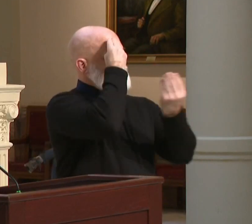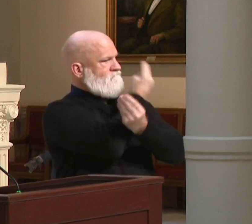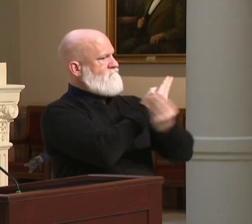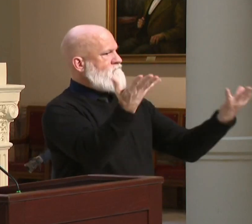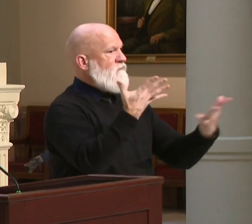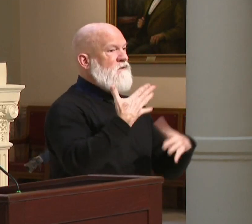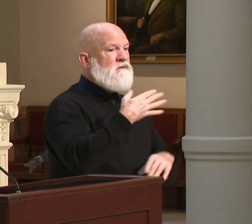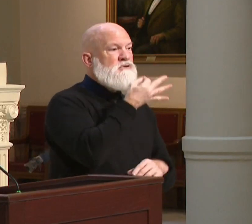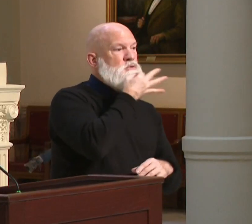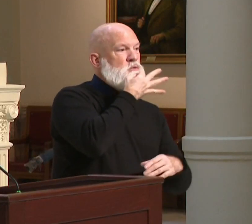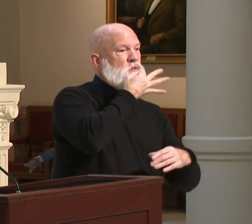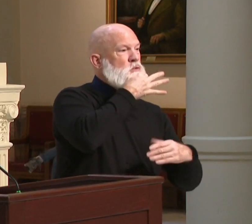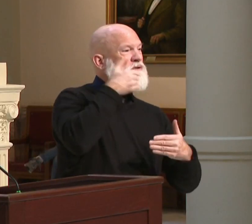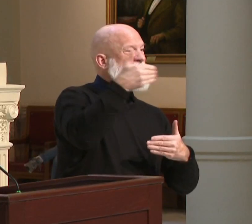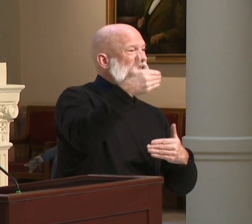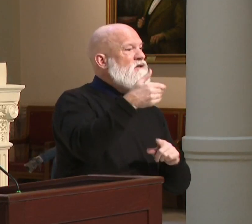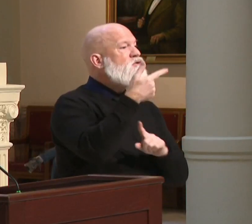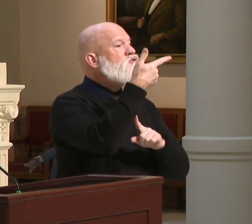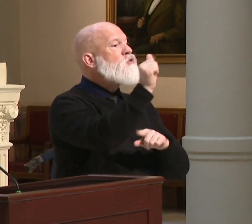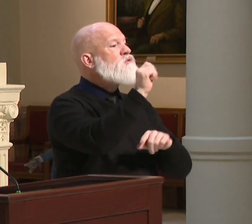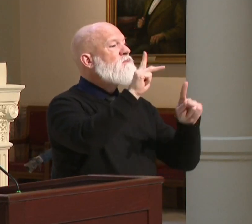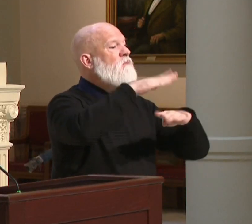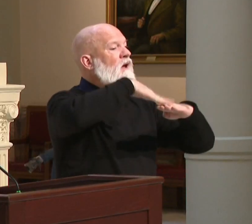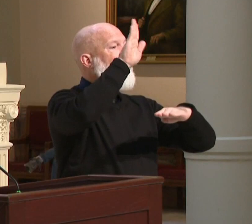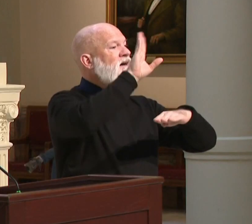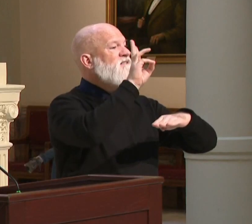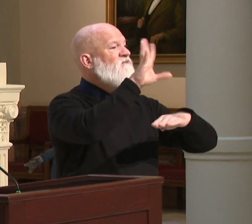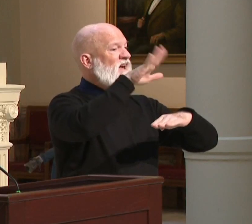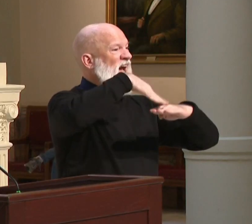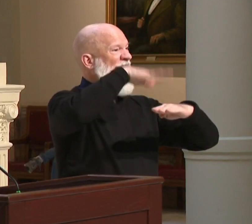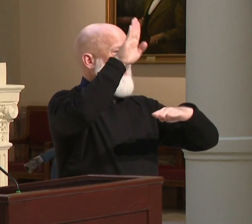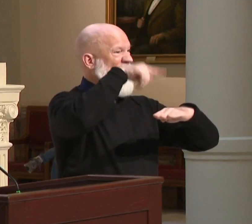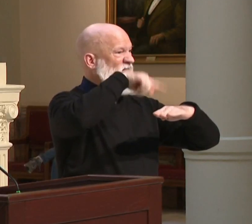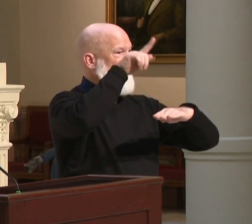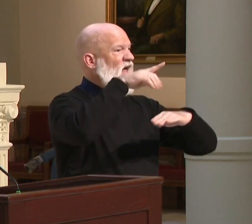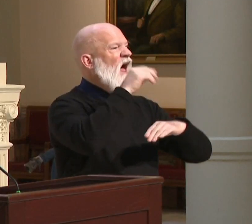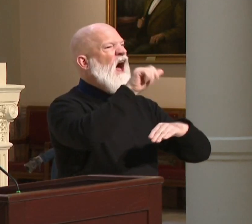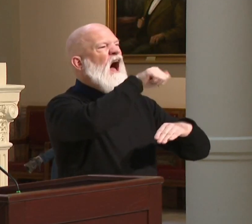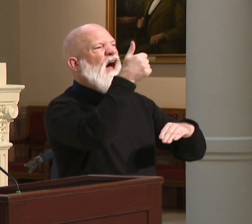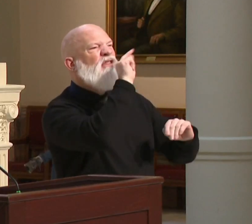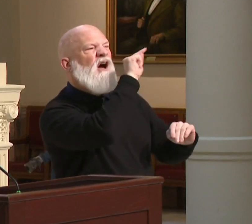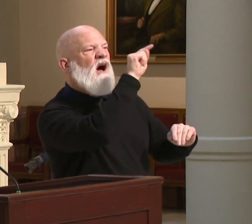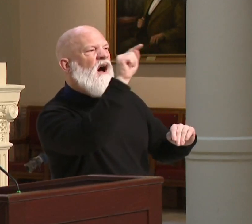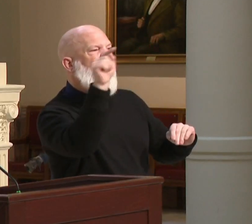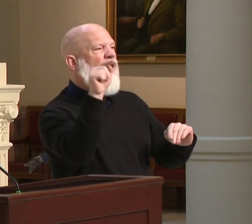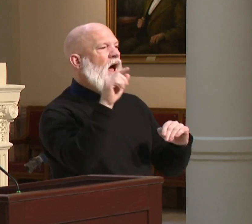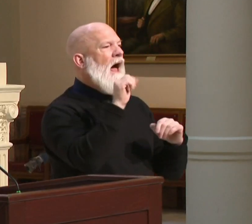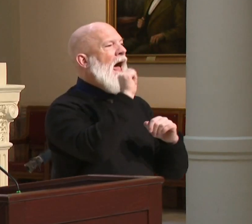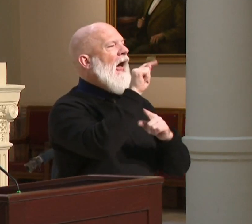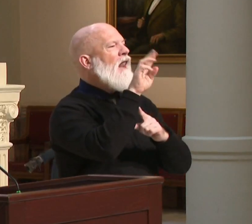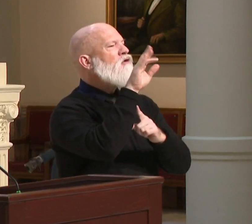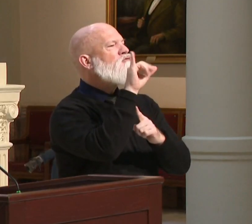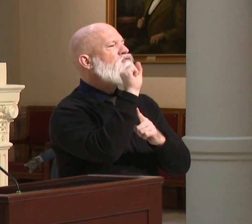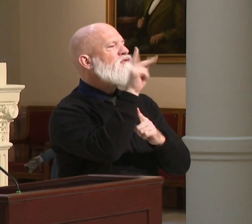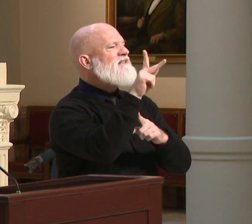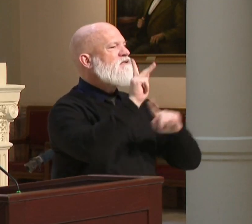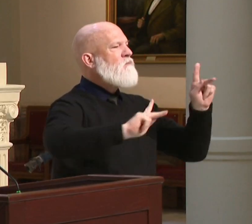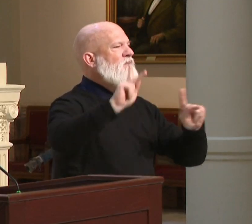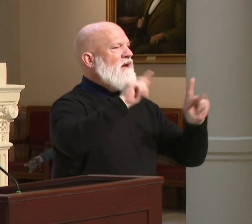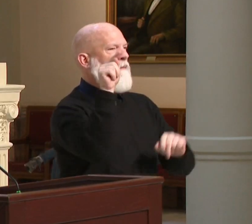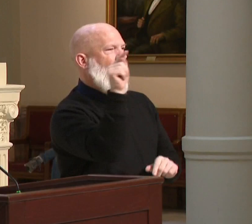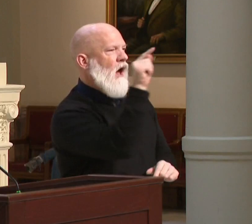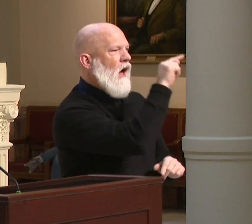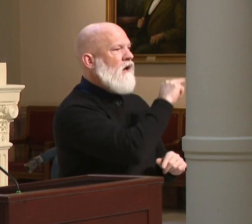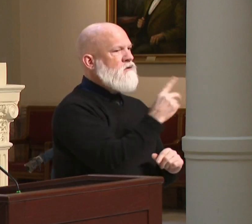over 65 and those other priority populations can visit the Georgia Department of Public Health's website to